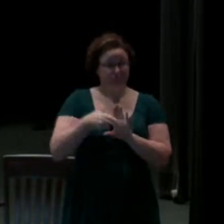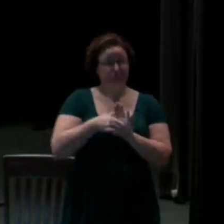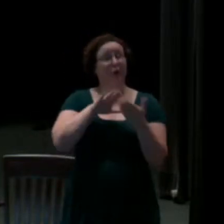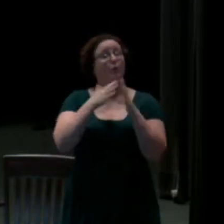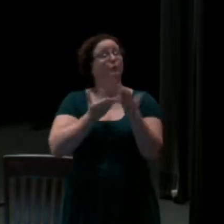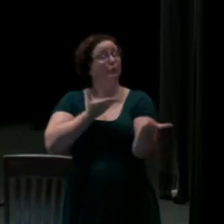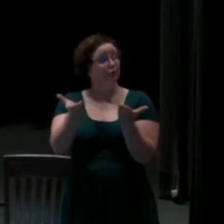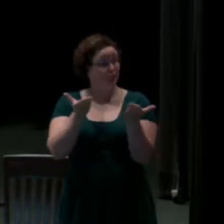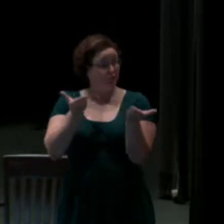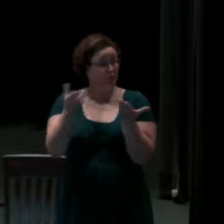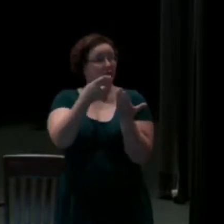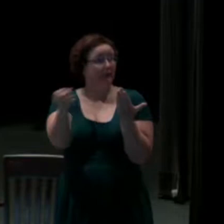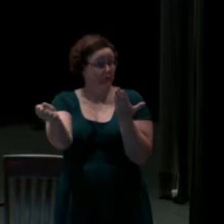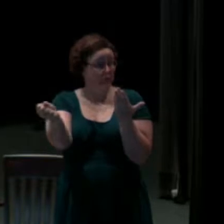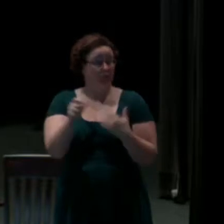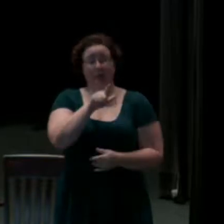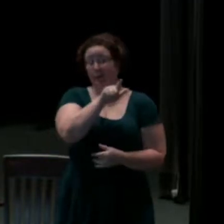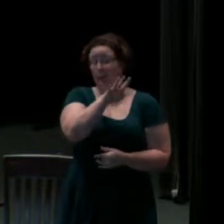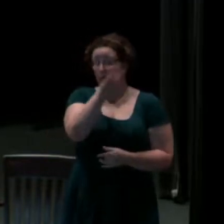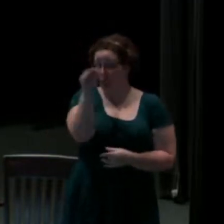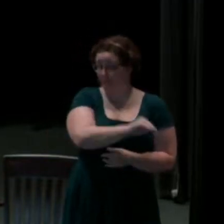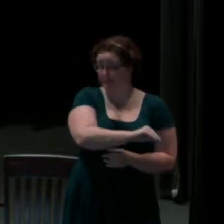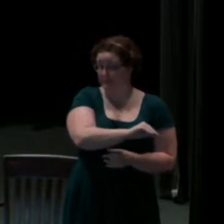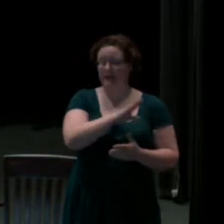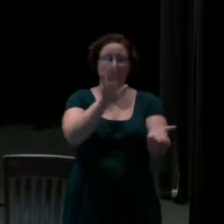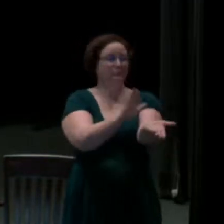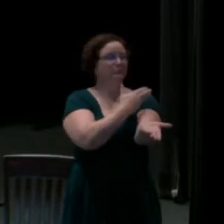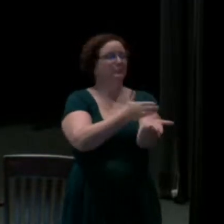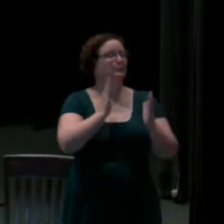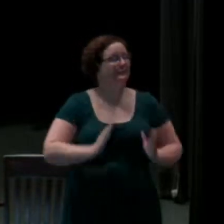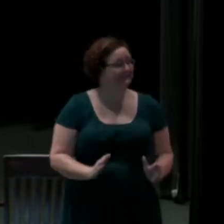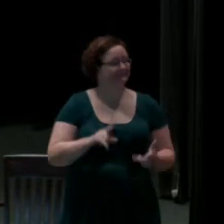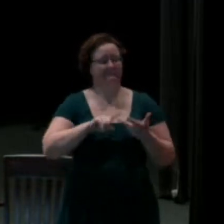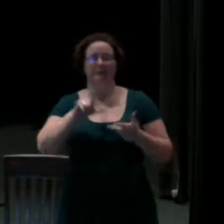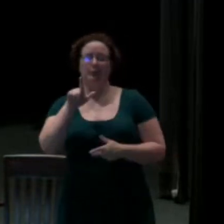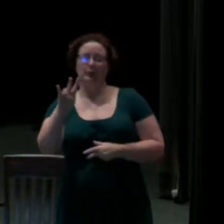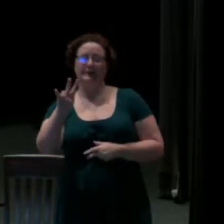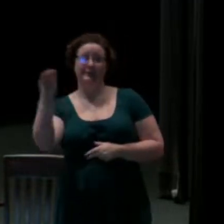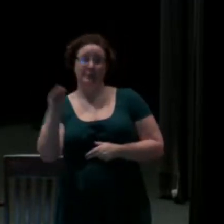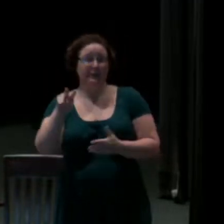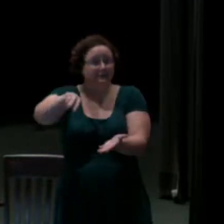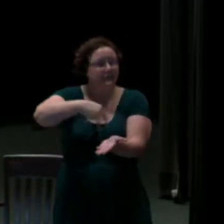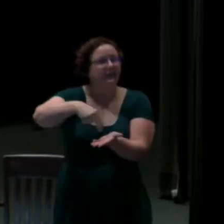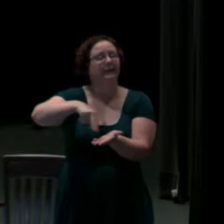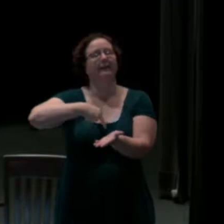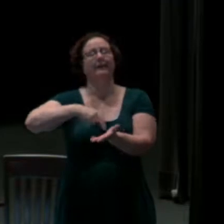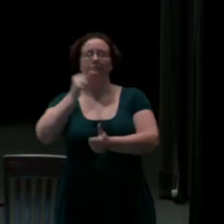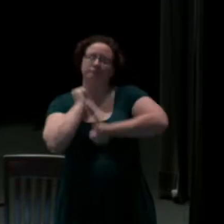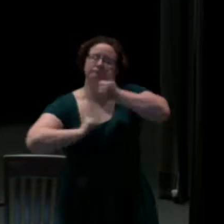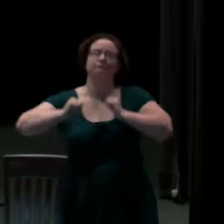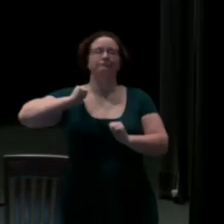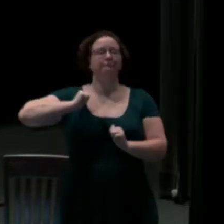community service while in high school, 24% of you are musicians, 27% of you dance or are involved in drama